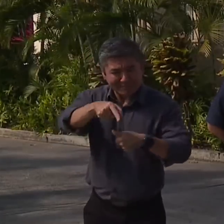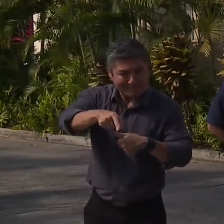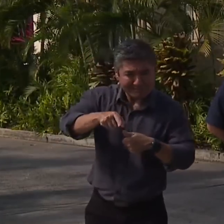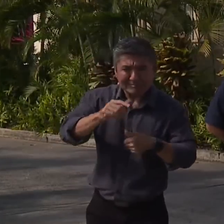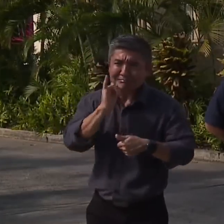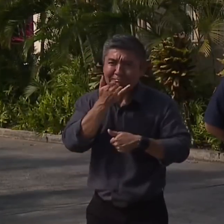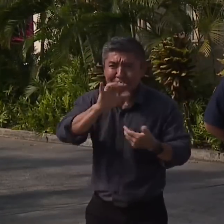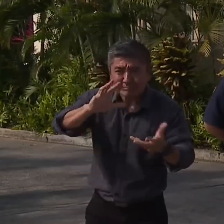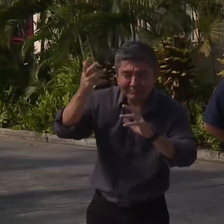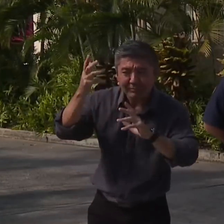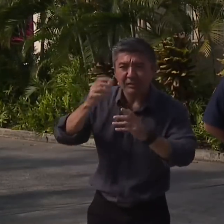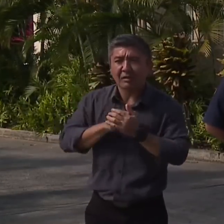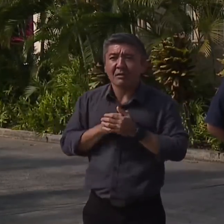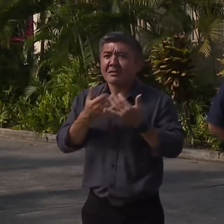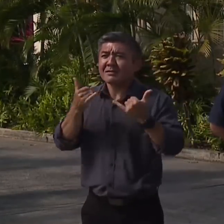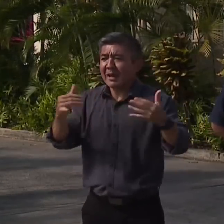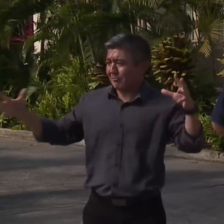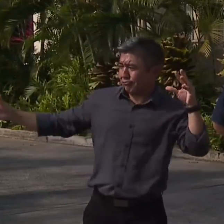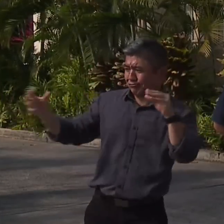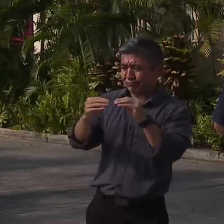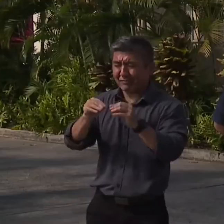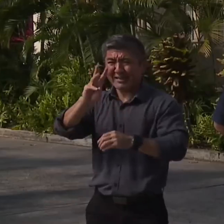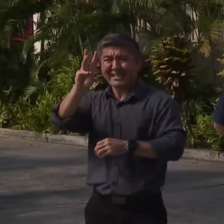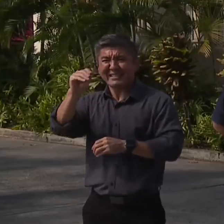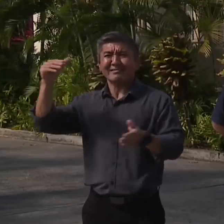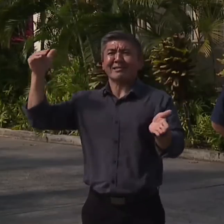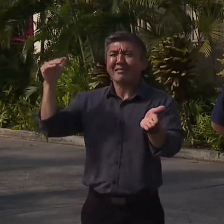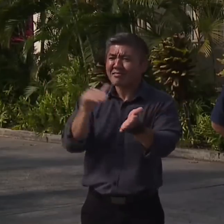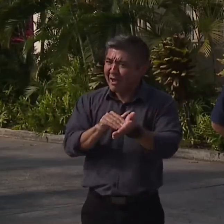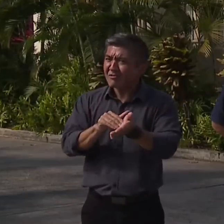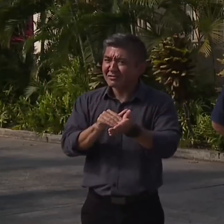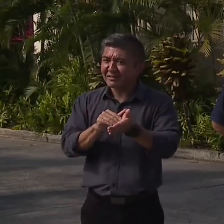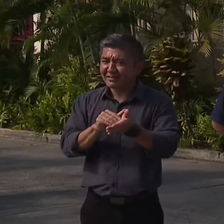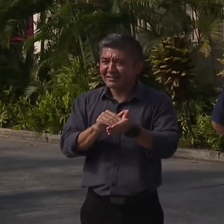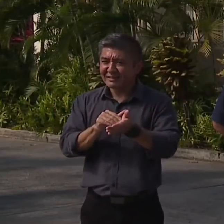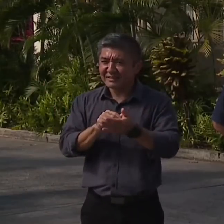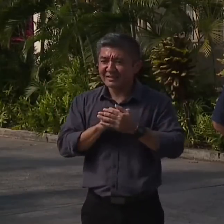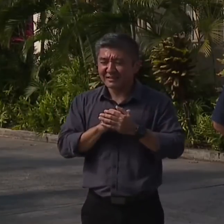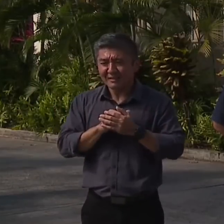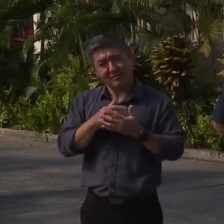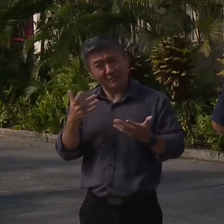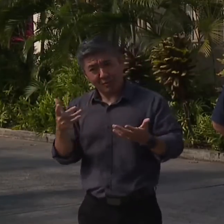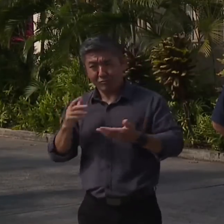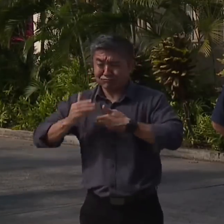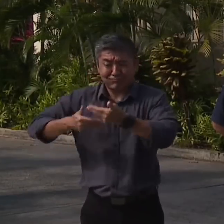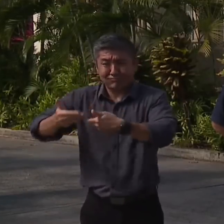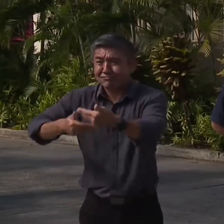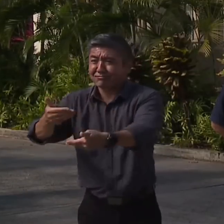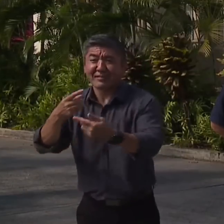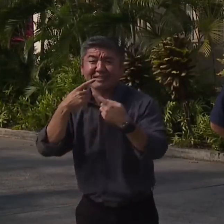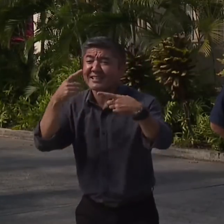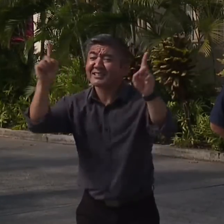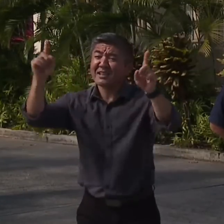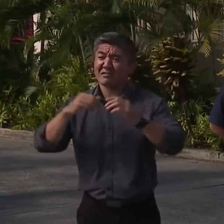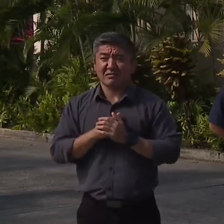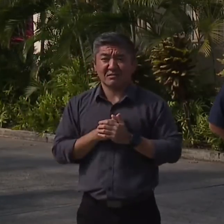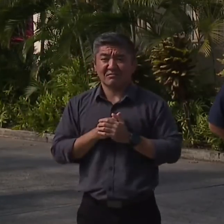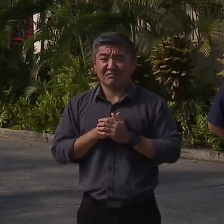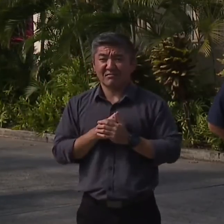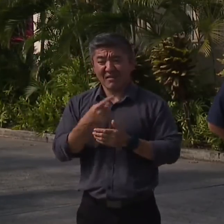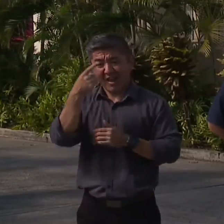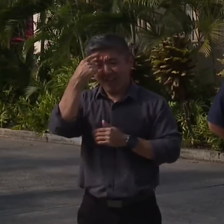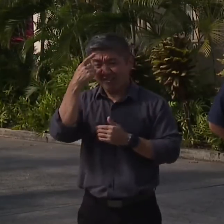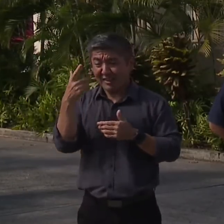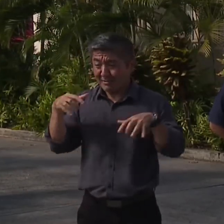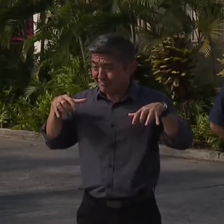number of cases we've now tested, almost 60,000 as of today, it's been pretty good. So I think overall, I'd